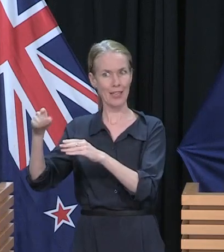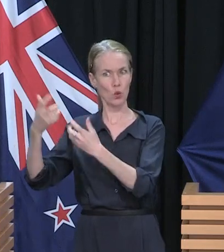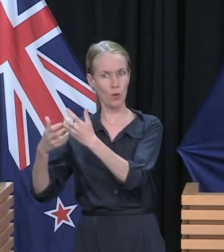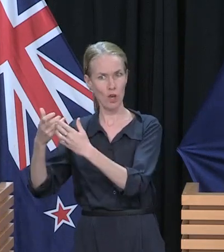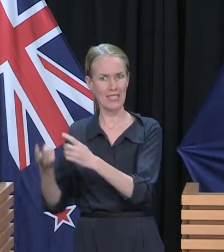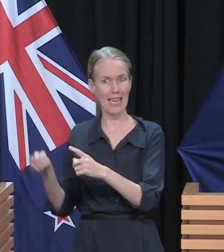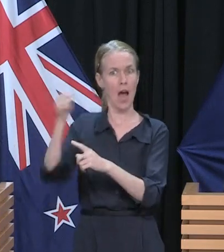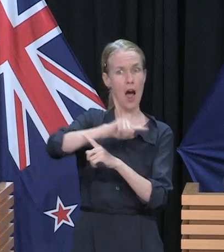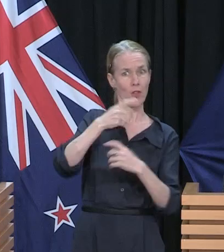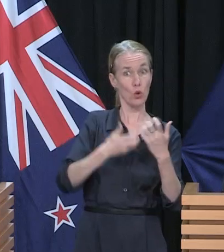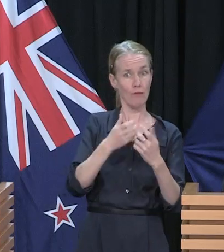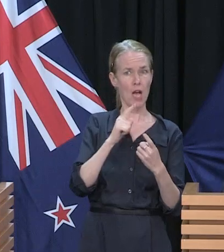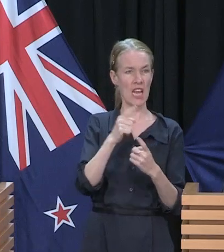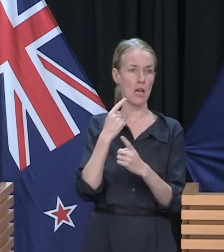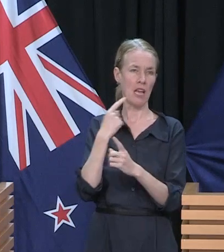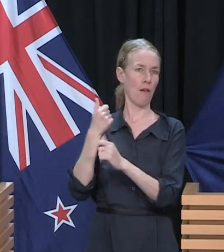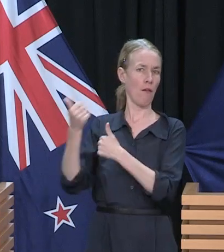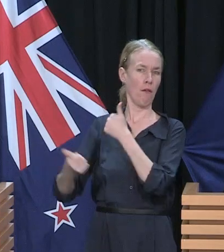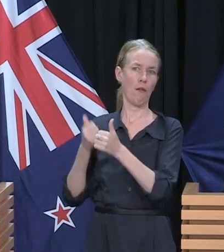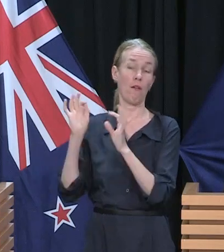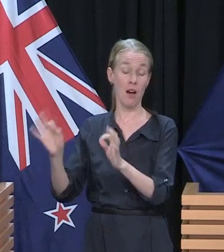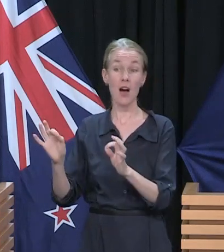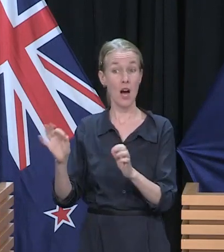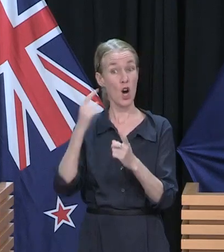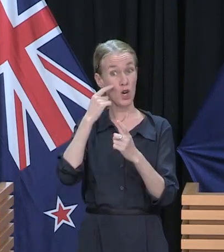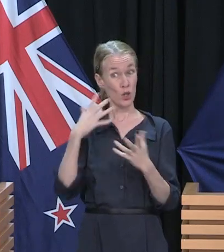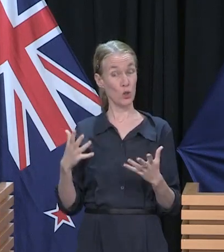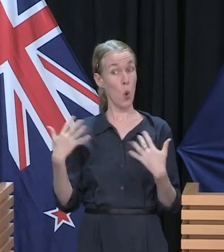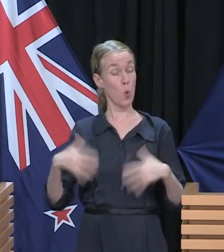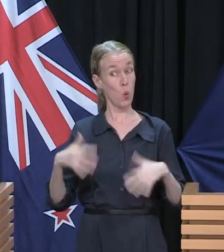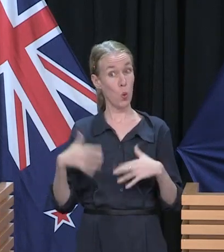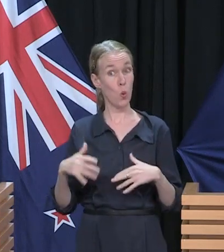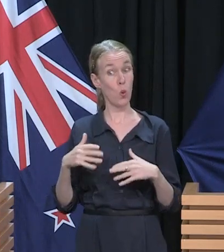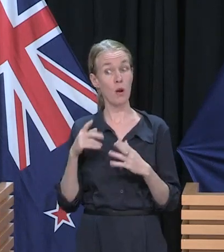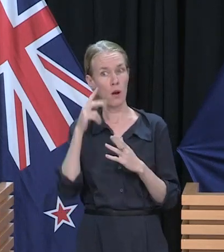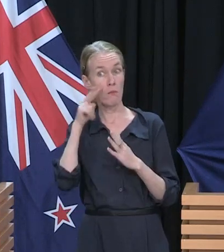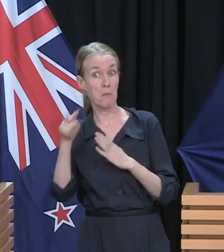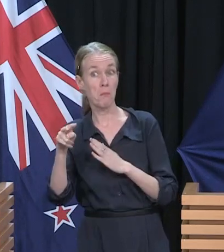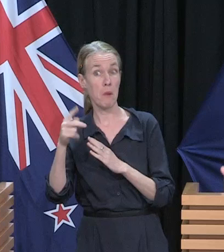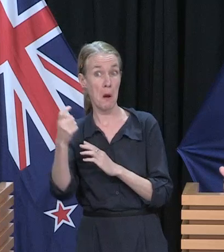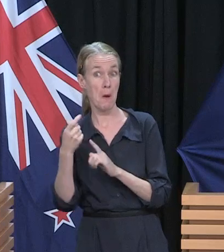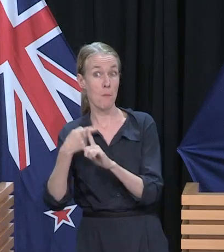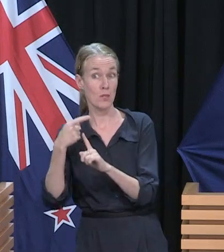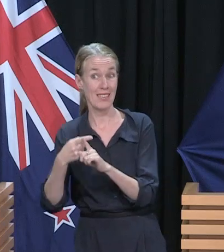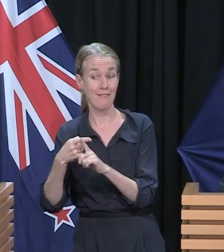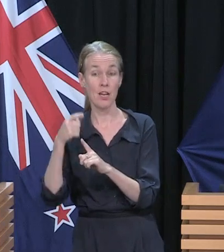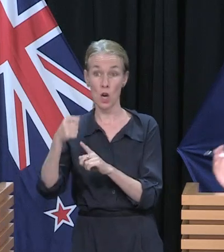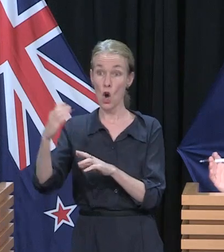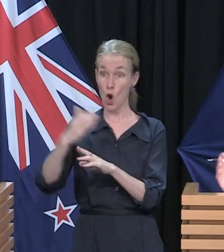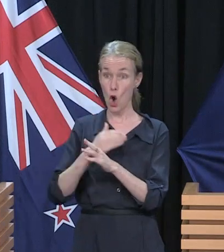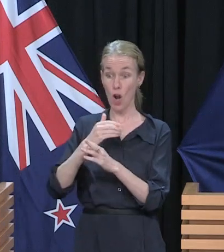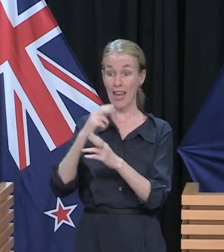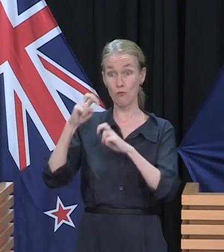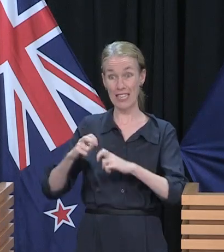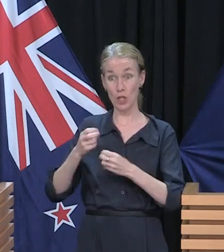the key thing in this effort is that knowledge that has been gained has been and the results have been published early, so that then is available to inform